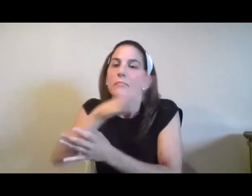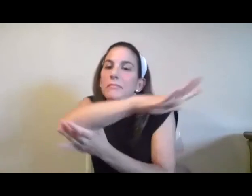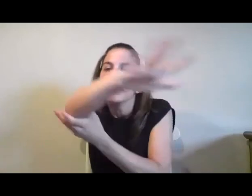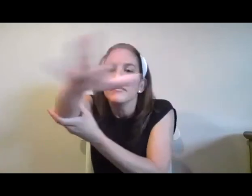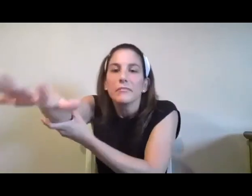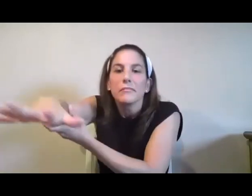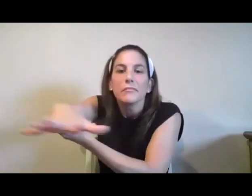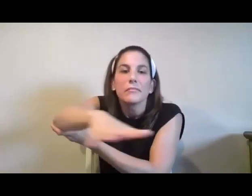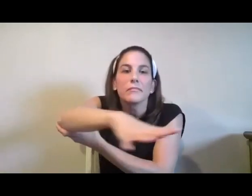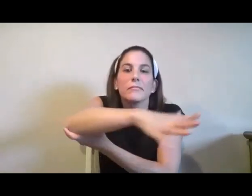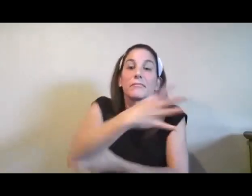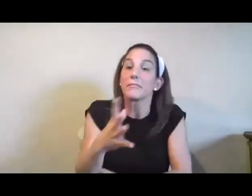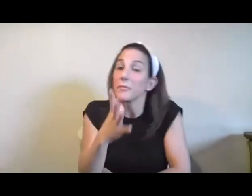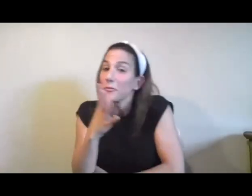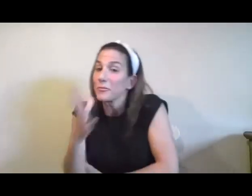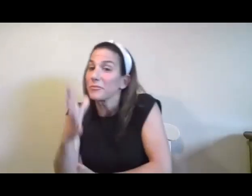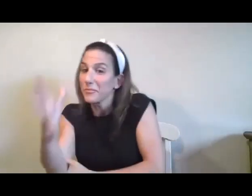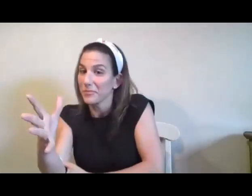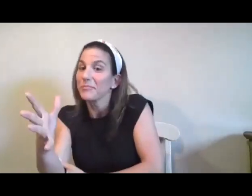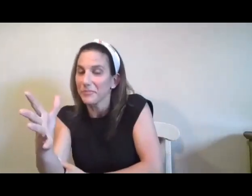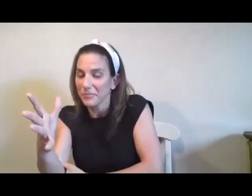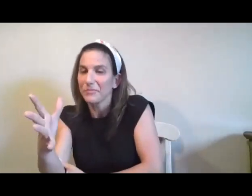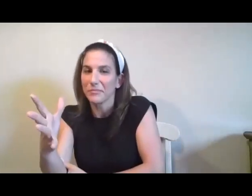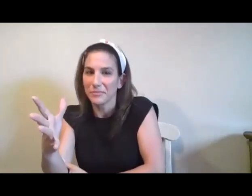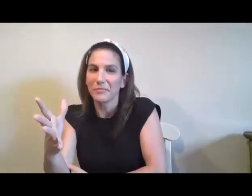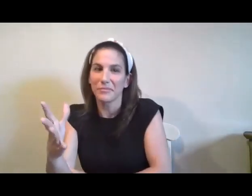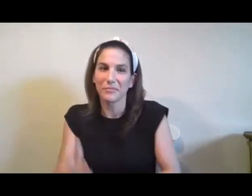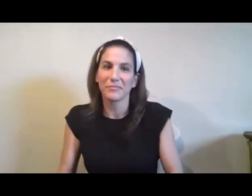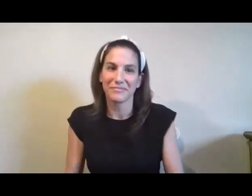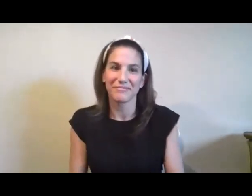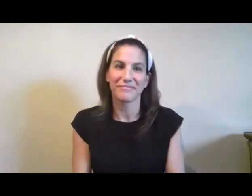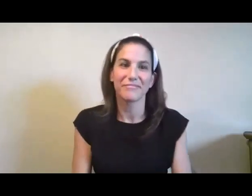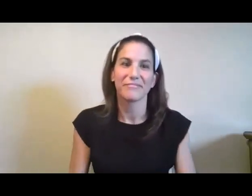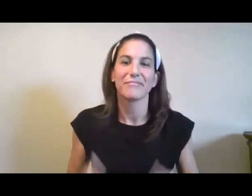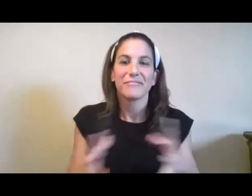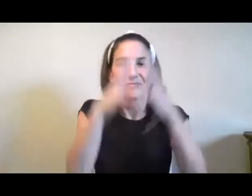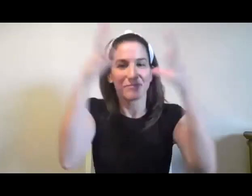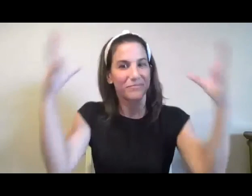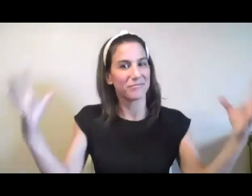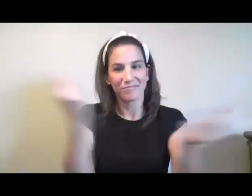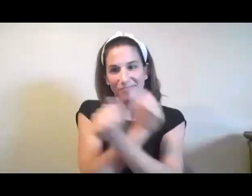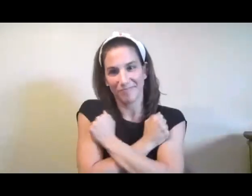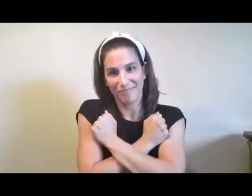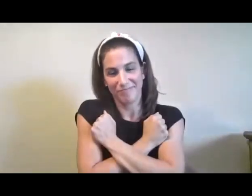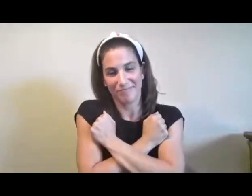a grandma, and so much love.